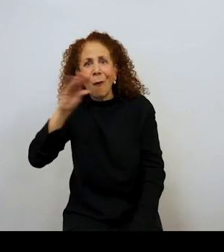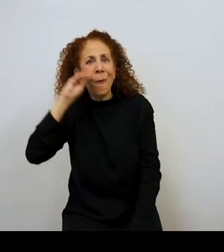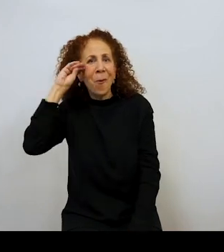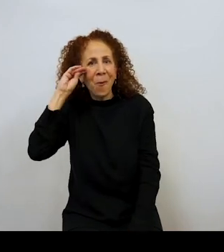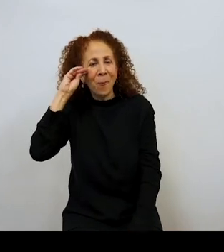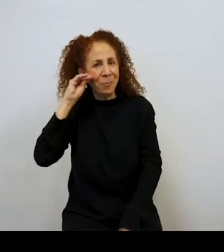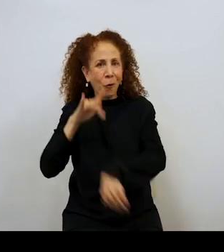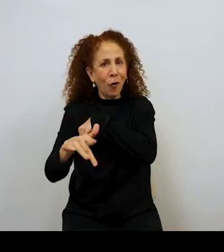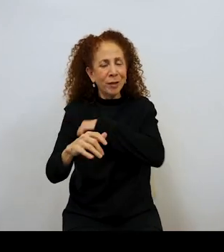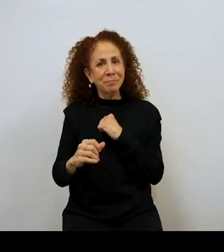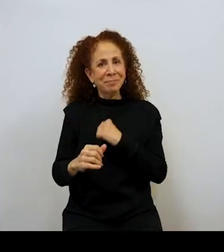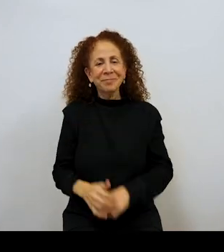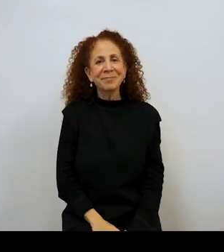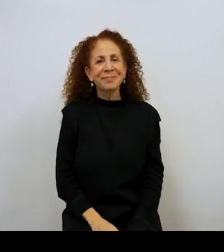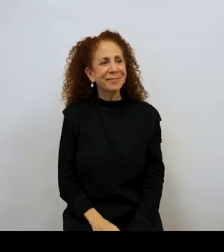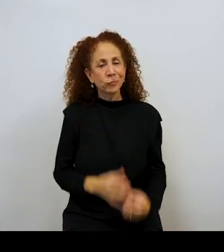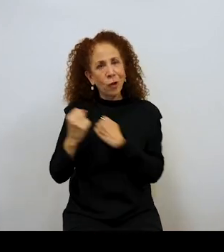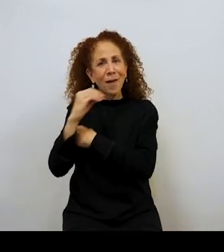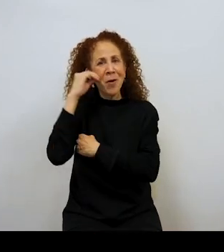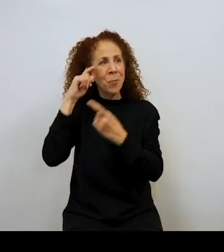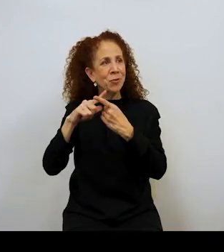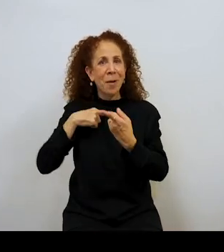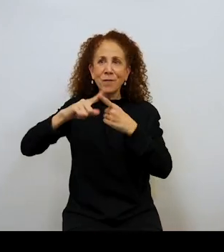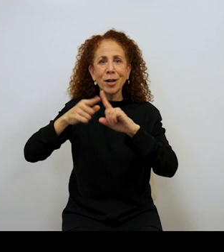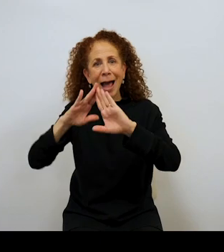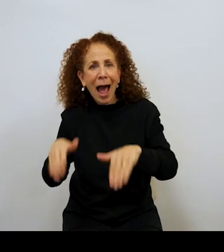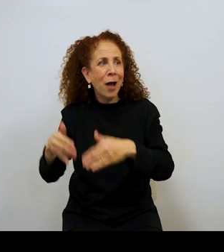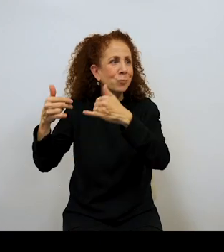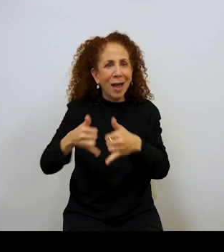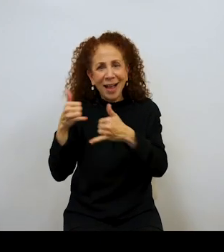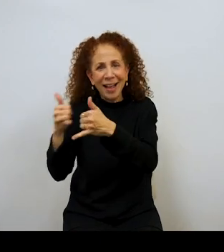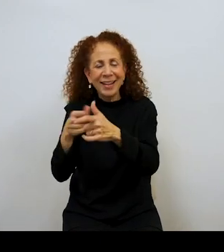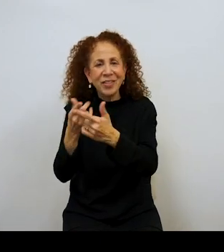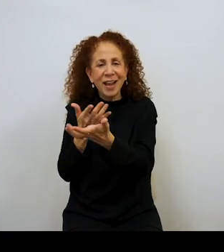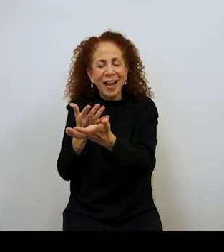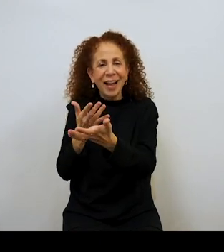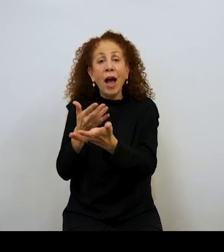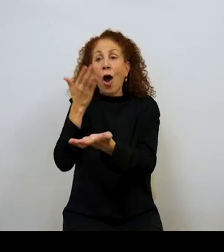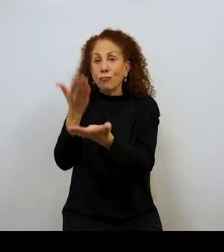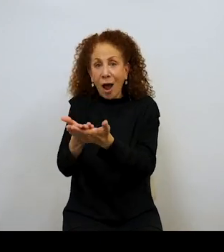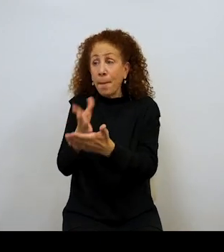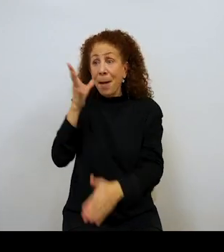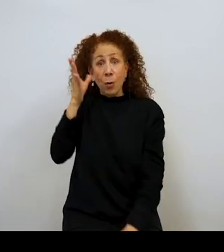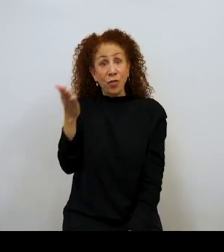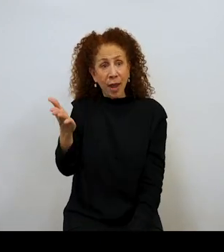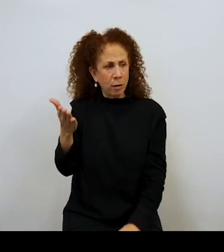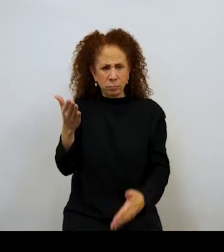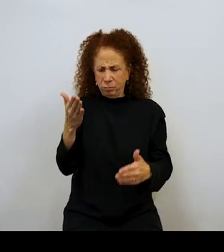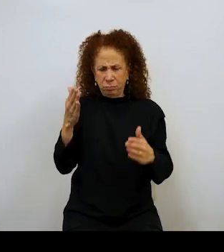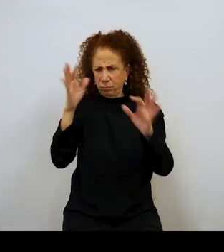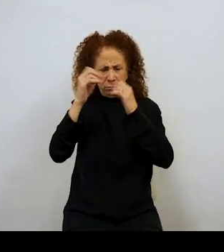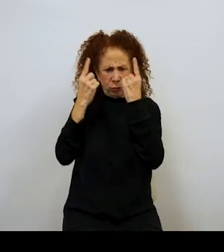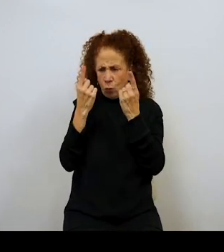kind of leave the school and be driven home to your friend's house so you could sort of play. And I arrived there, and my parents were there, and I didn't know what was going